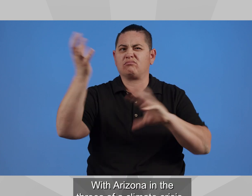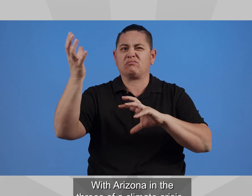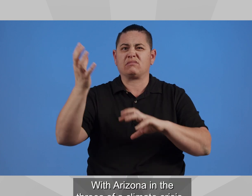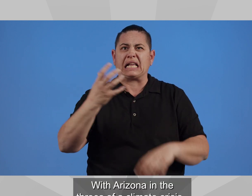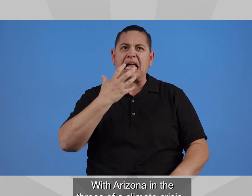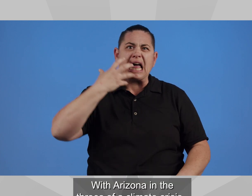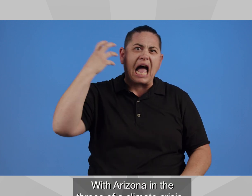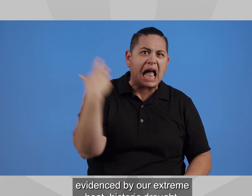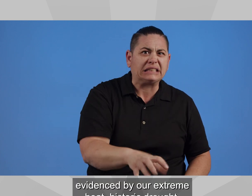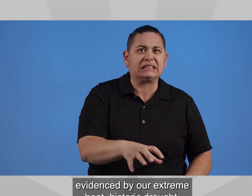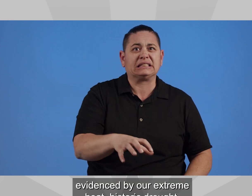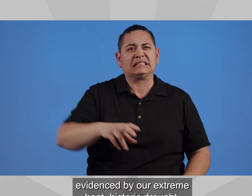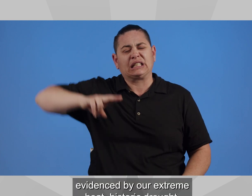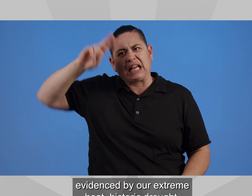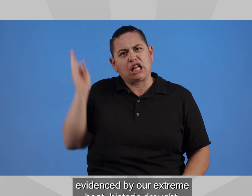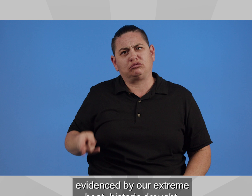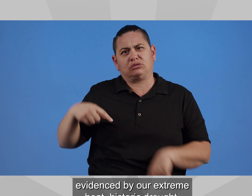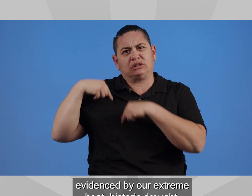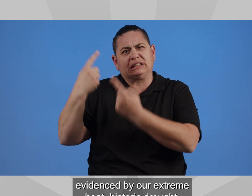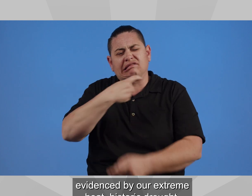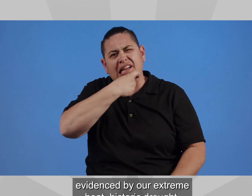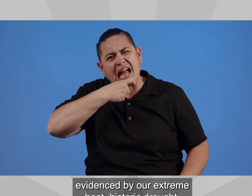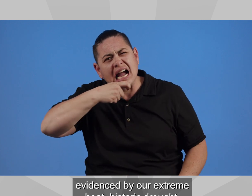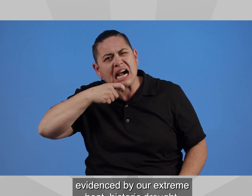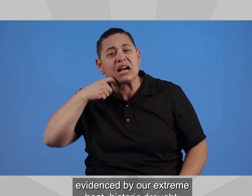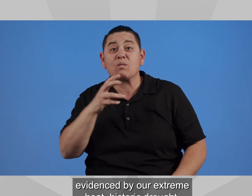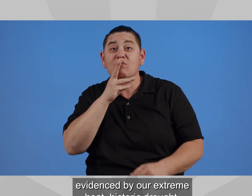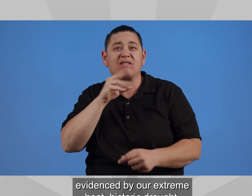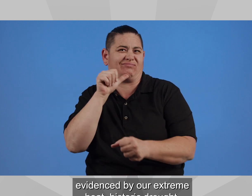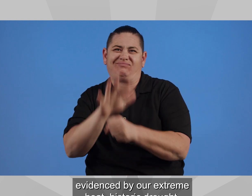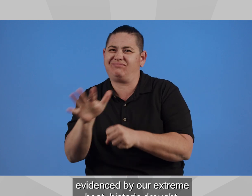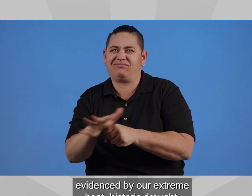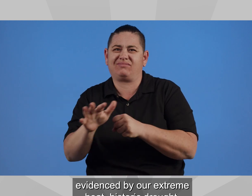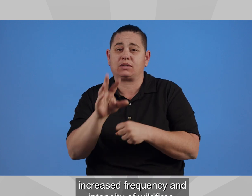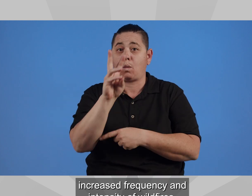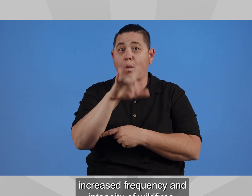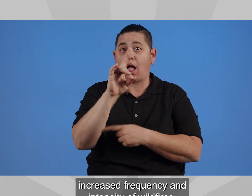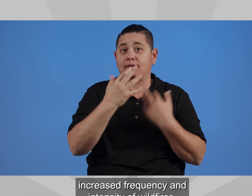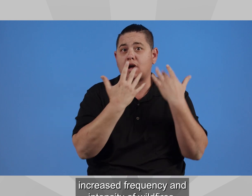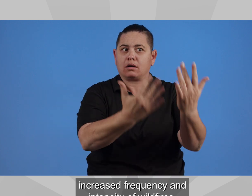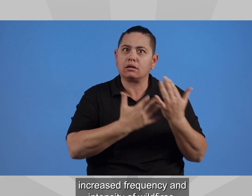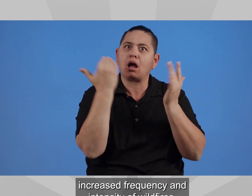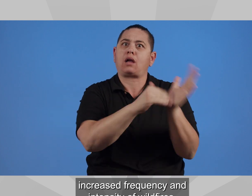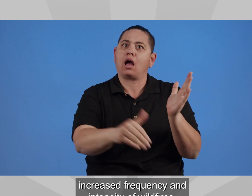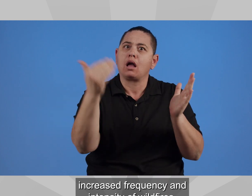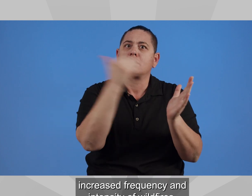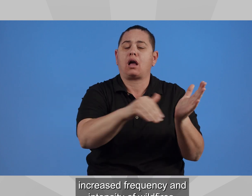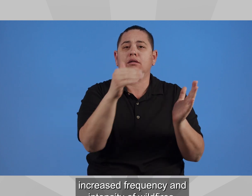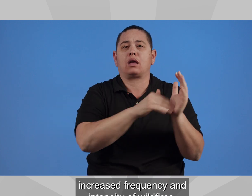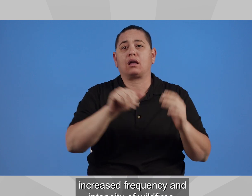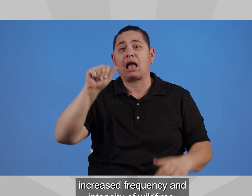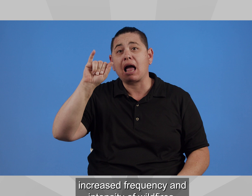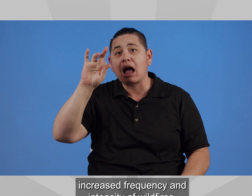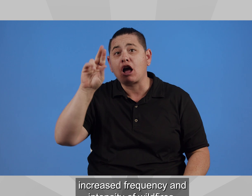climate crisis, evidenced by our extreme heat, historic drought, increased frequency and